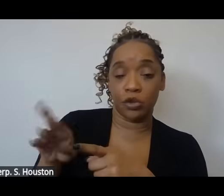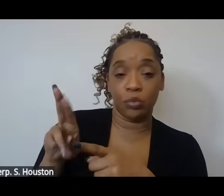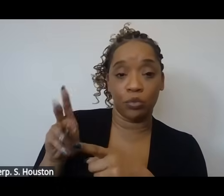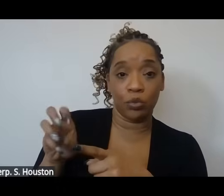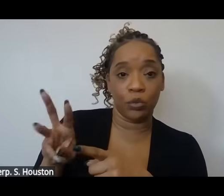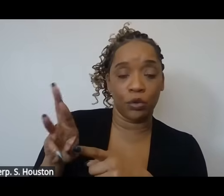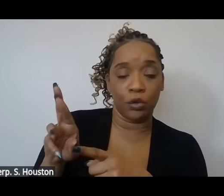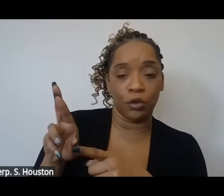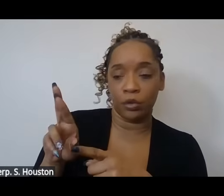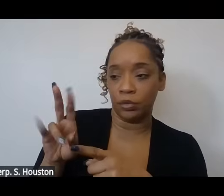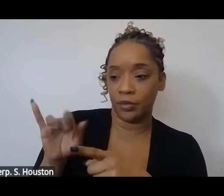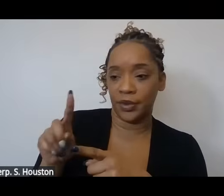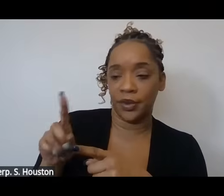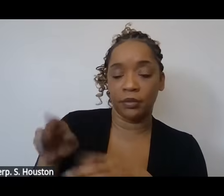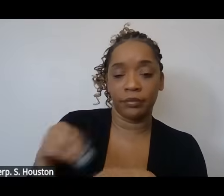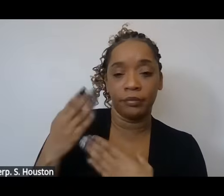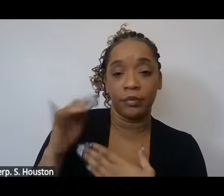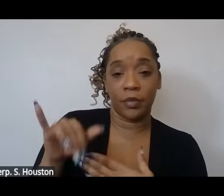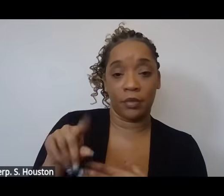document apply to